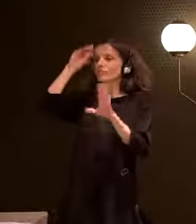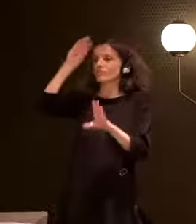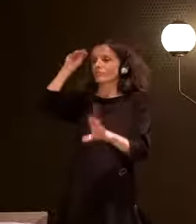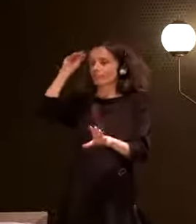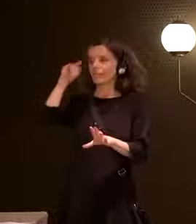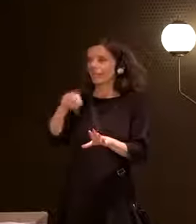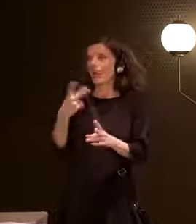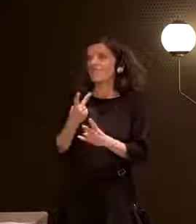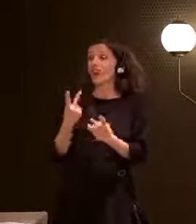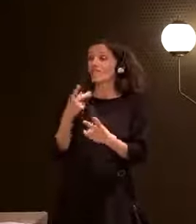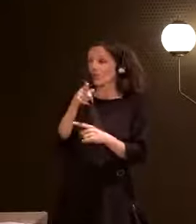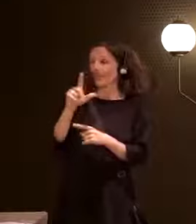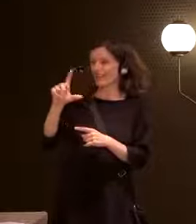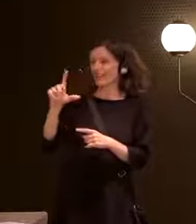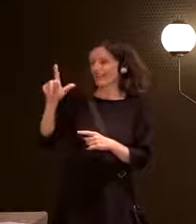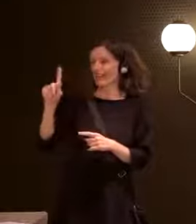learning experience.